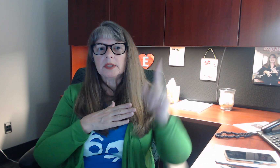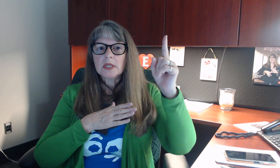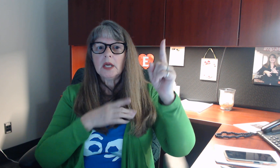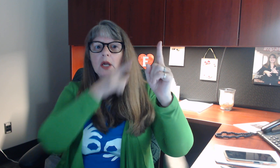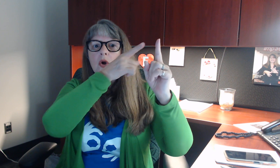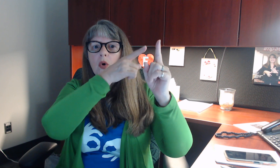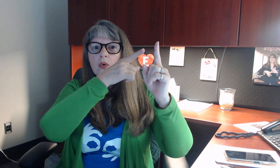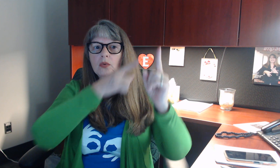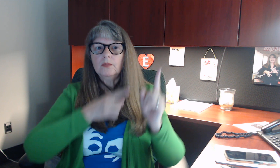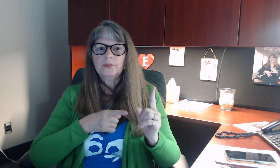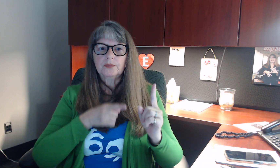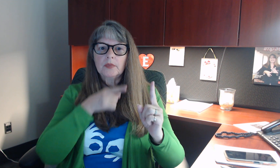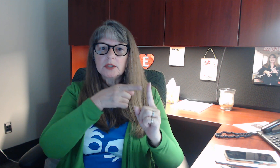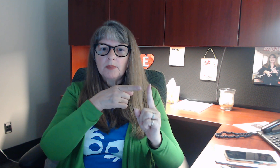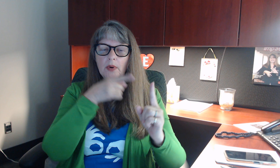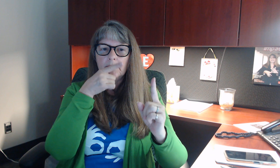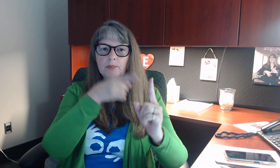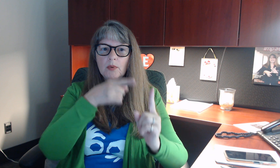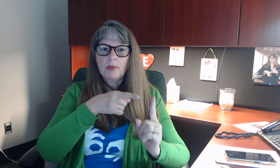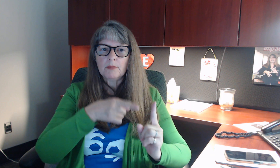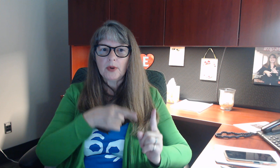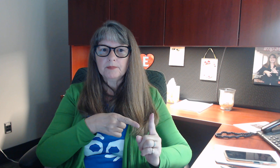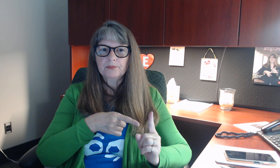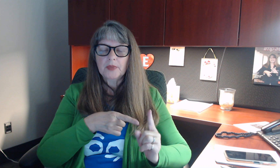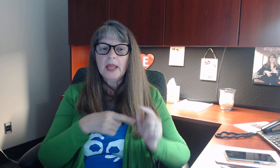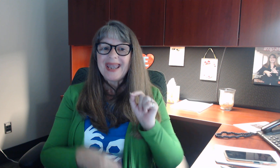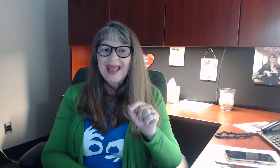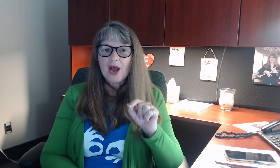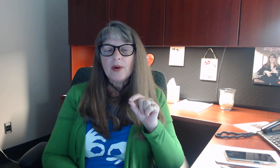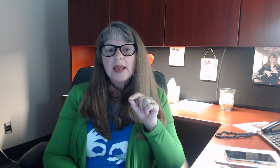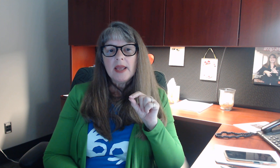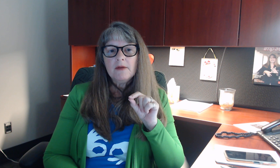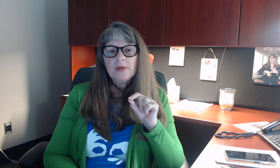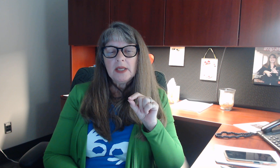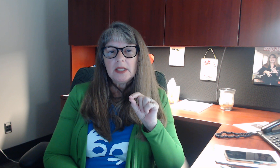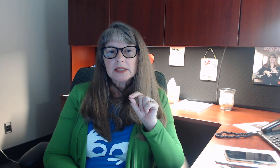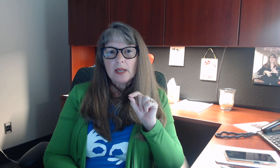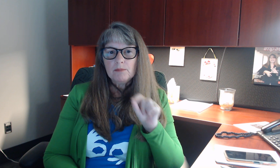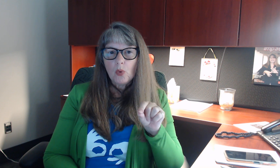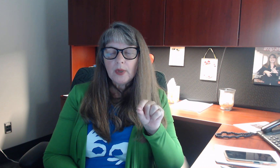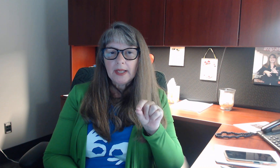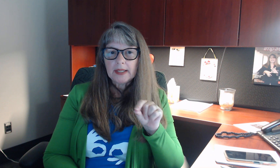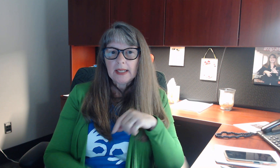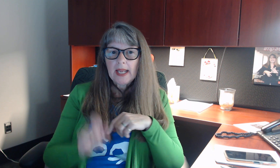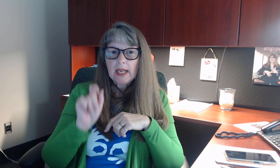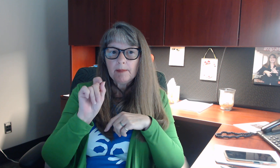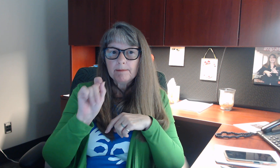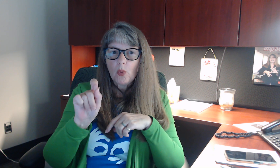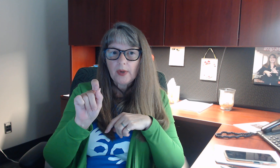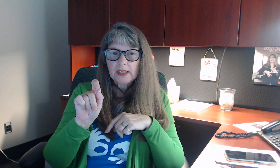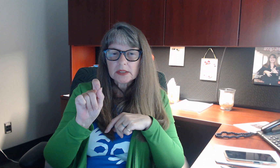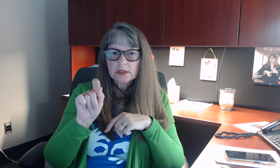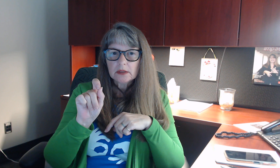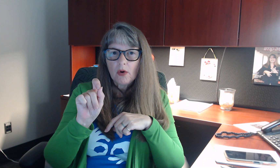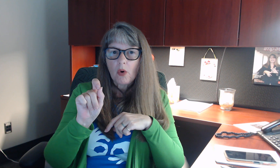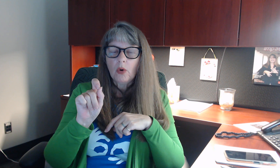not a goal. It's a point. Now, if it is a point, like in a game, point, or like